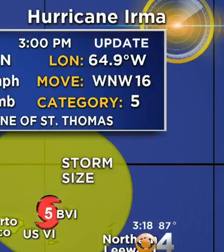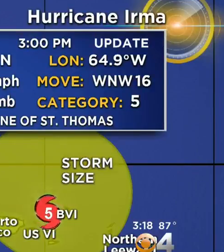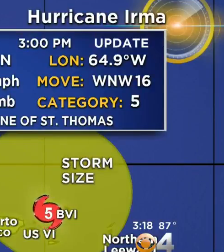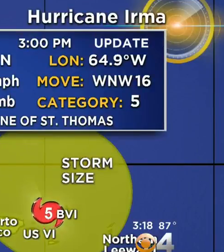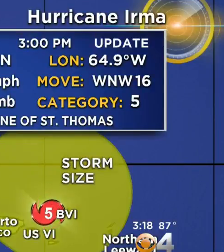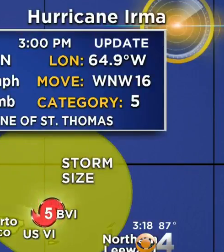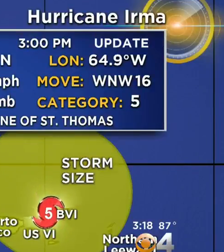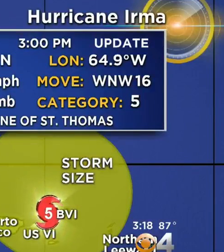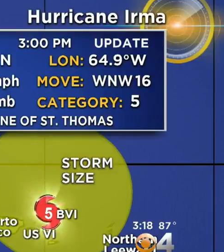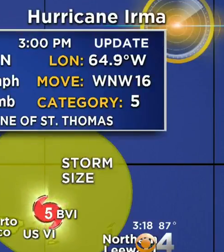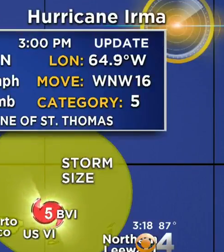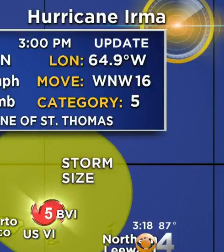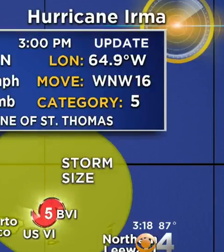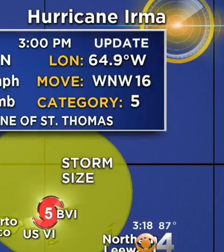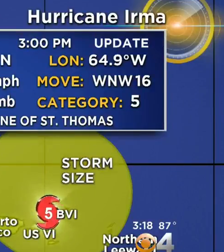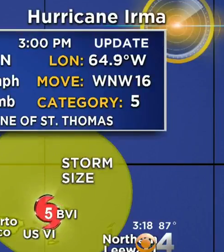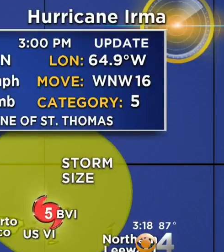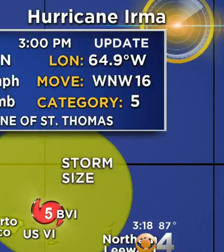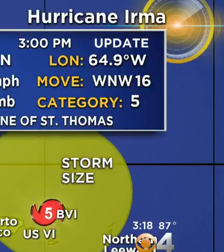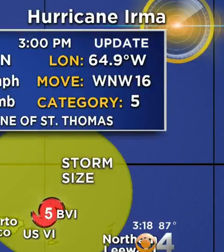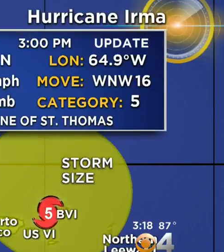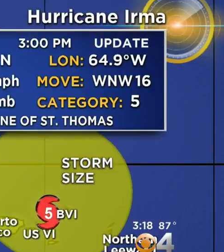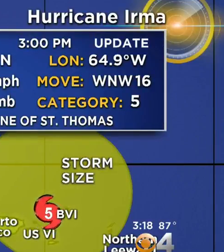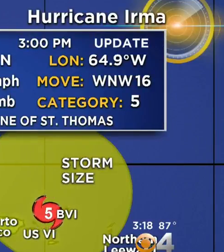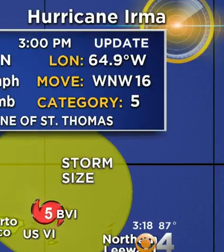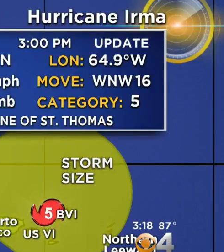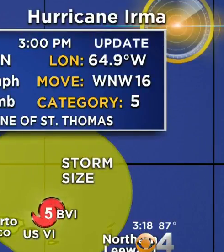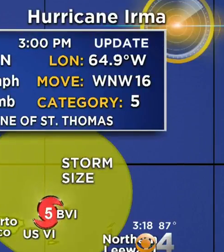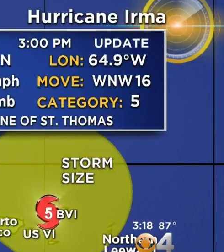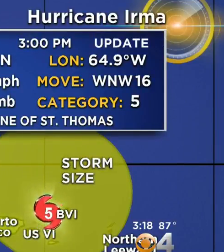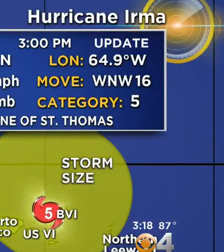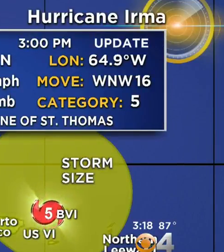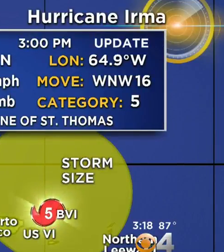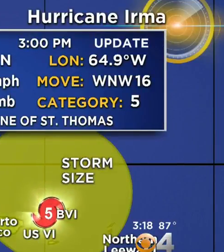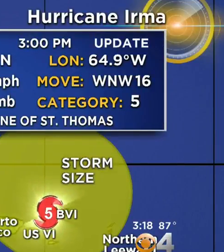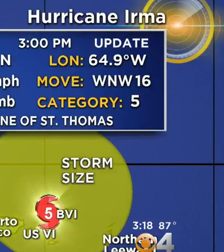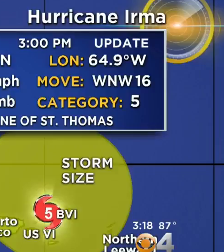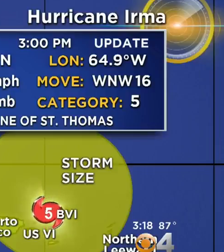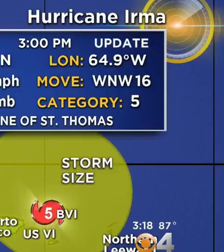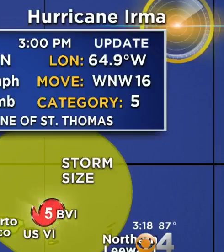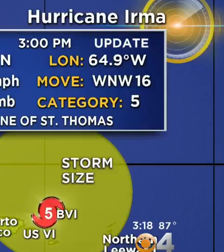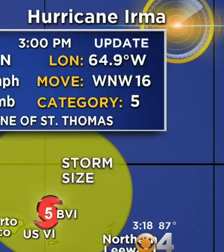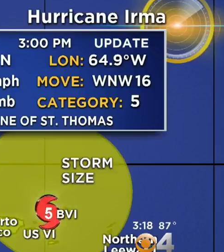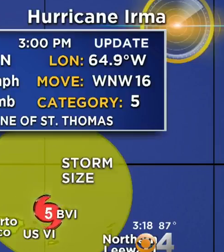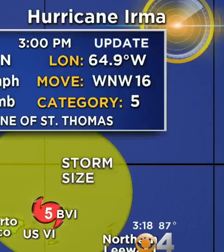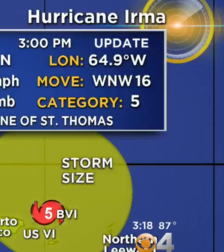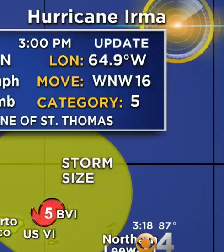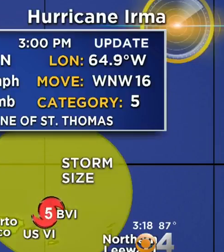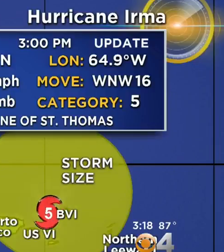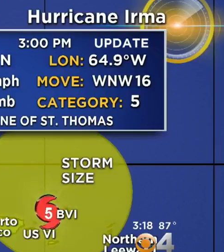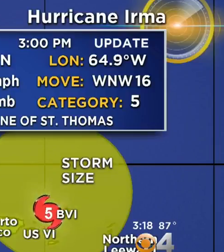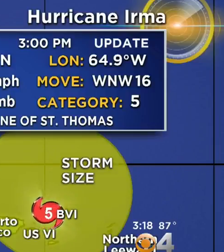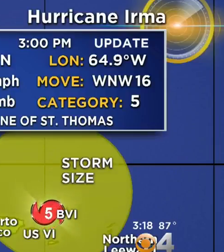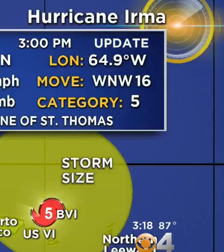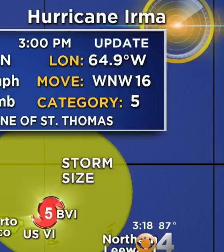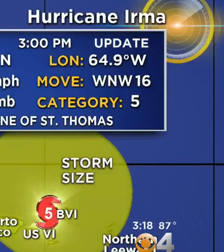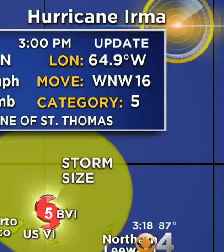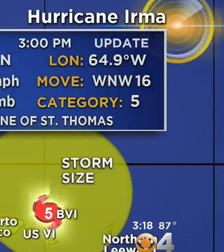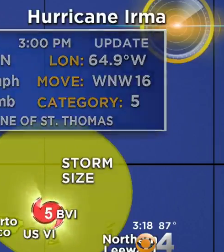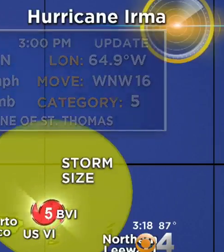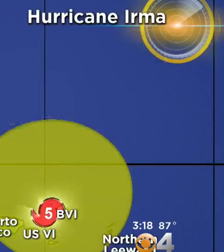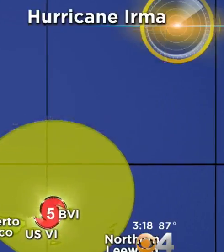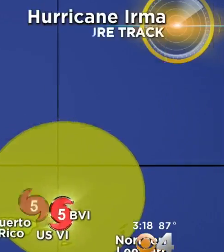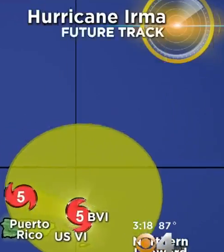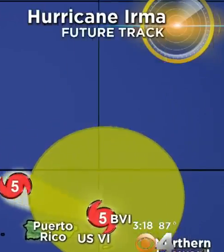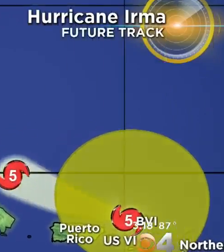still 185 miles an hour, moving west-northwest at 16, Category 5. And right now, as of 3 o'clock, 15 miles